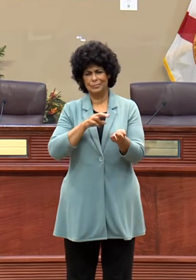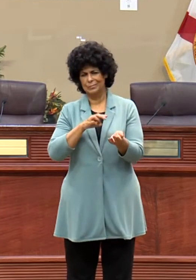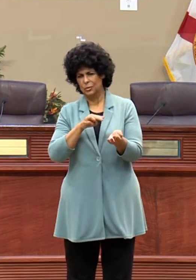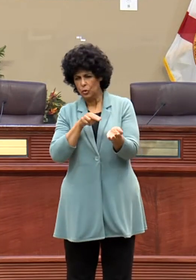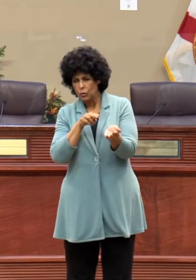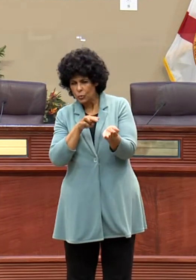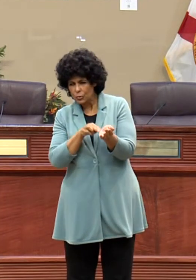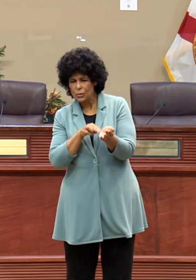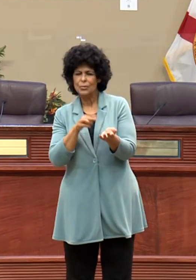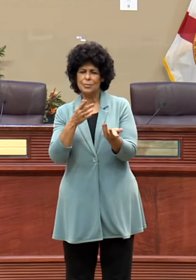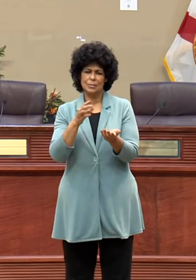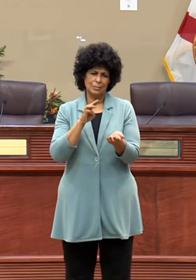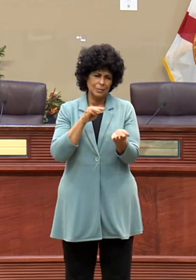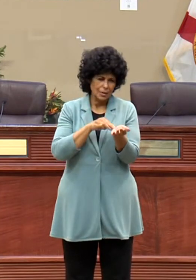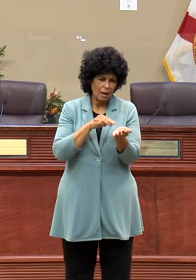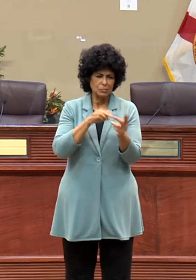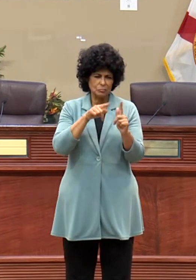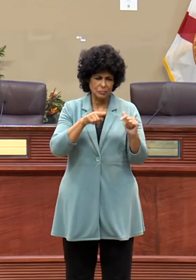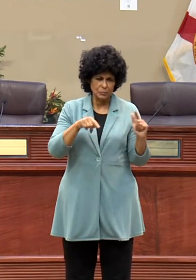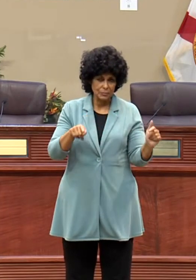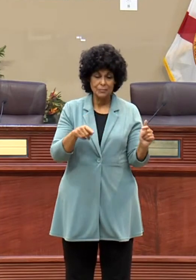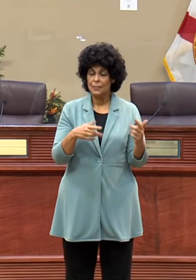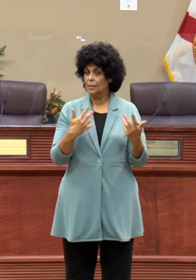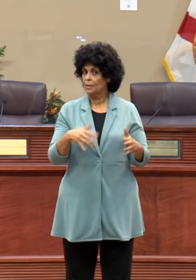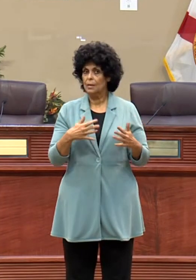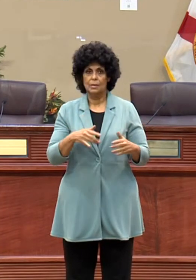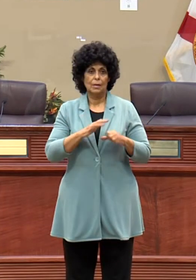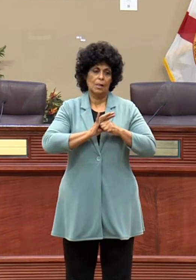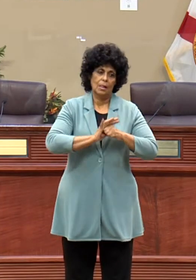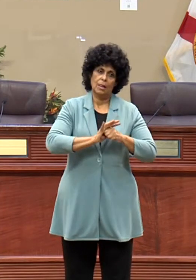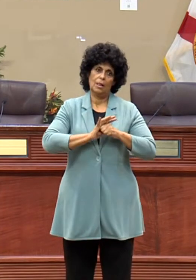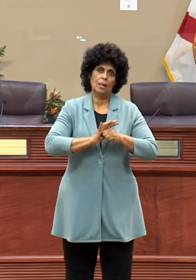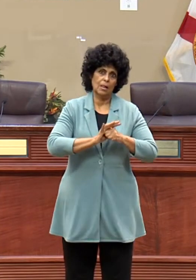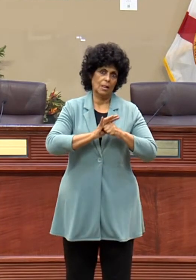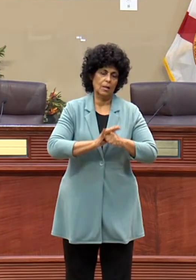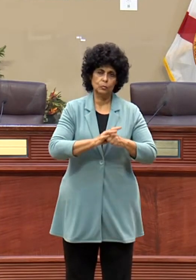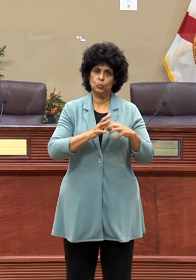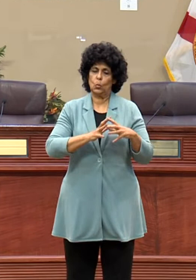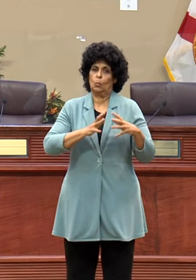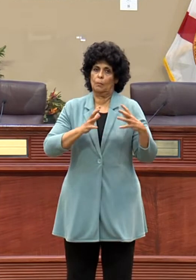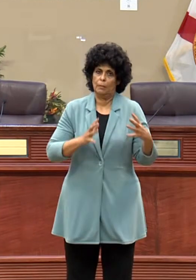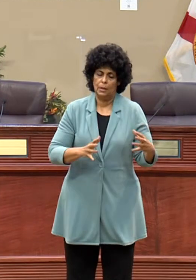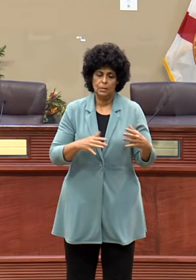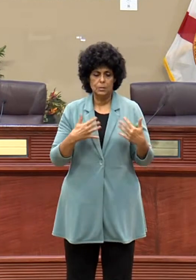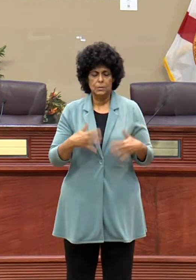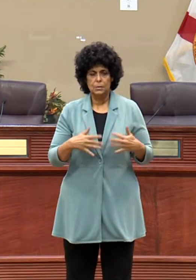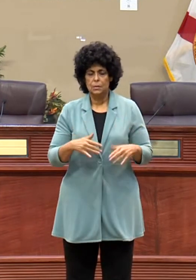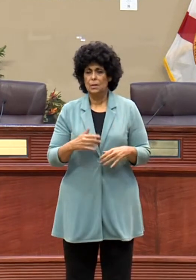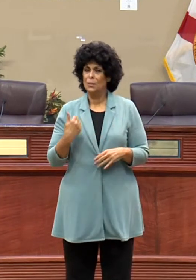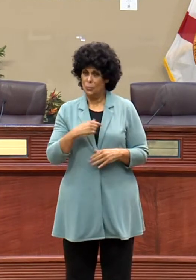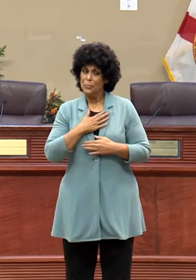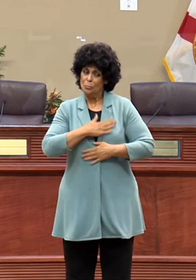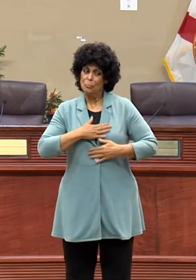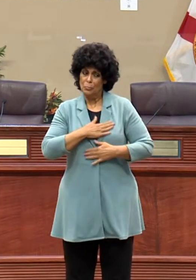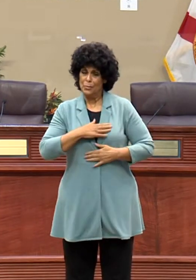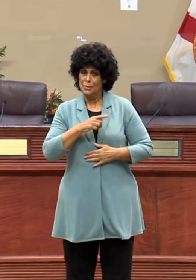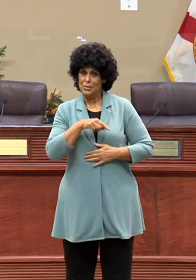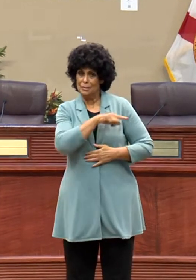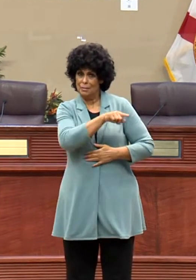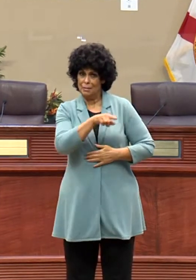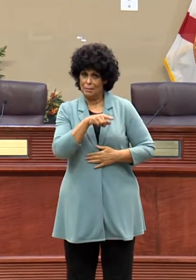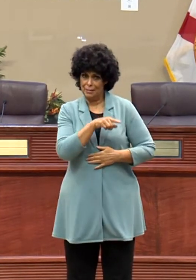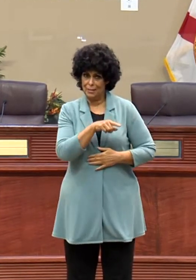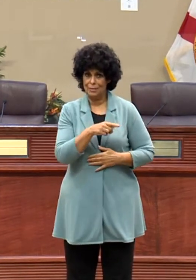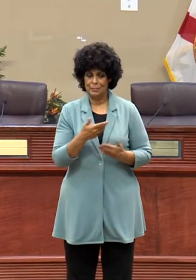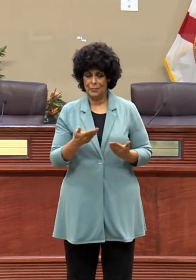their limits. And we appreciate the efforts of our healthcare workers from Orange County.